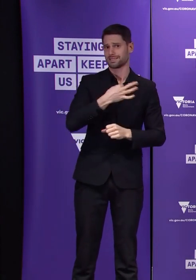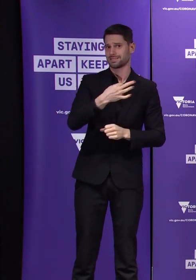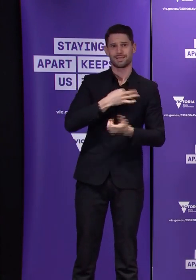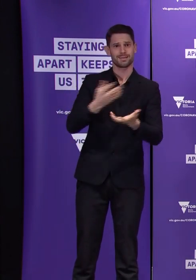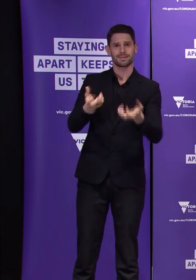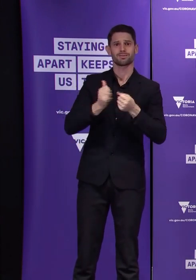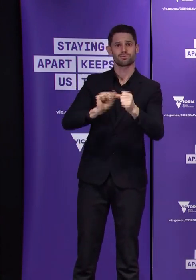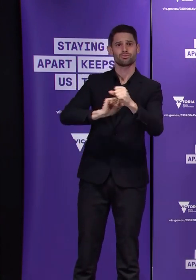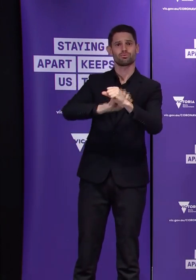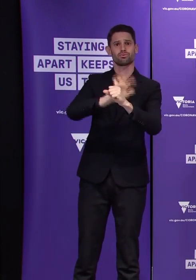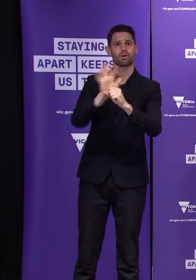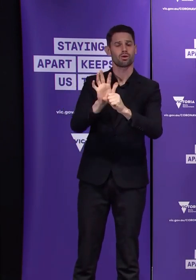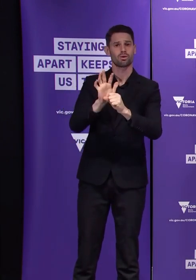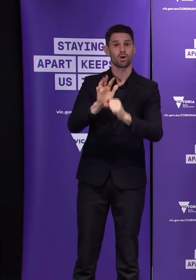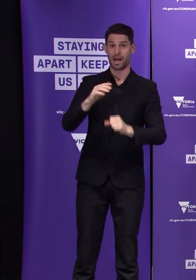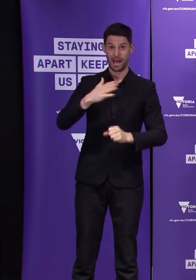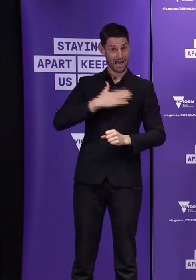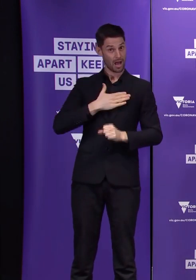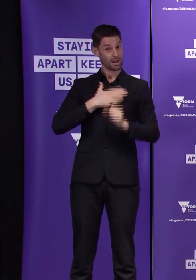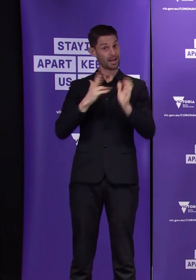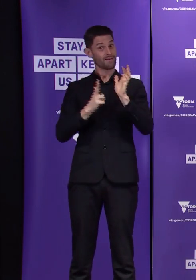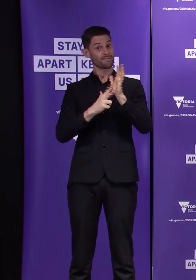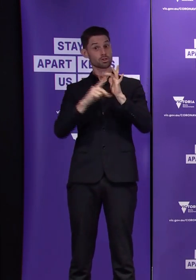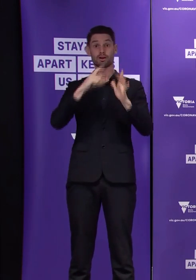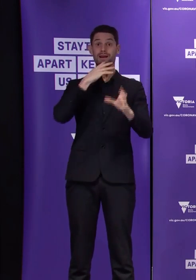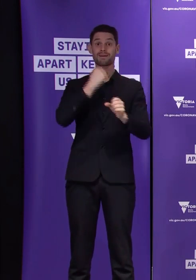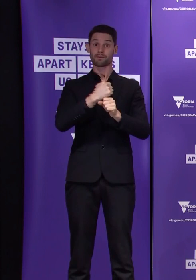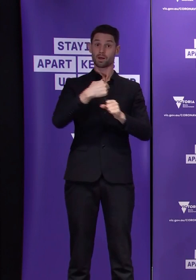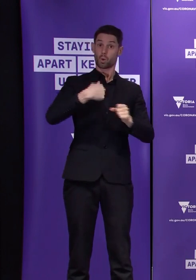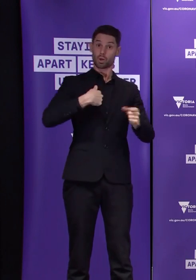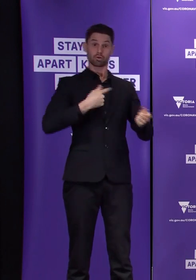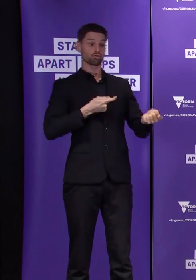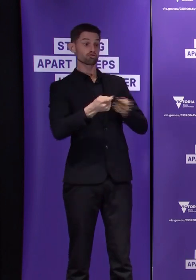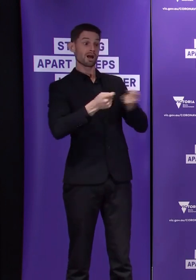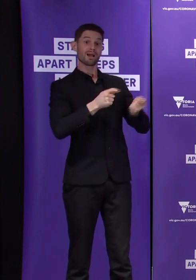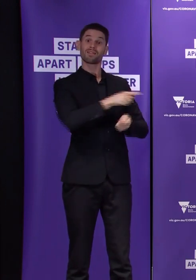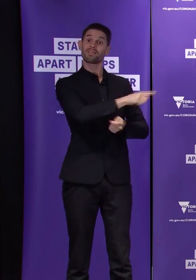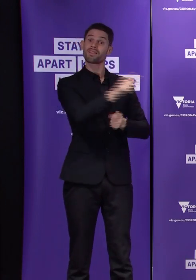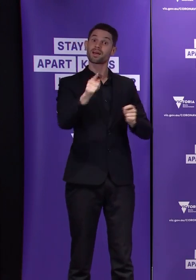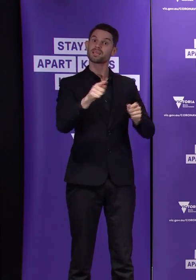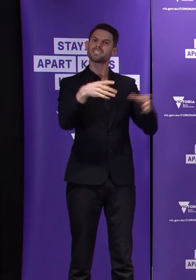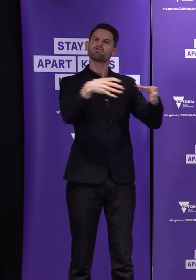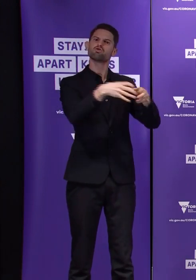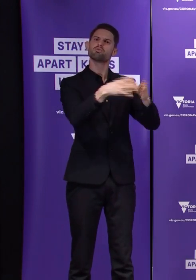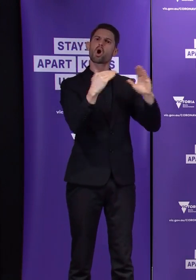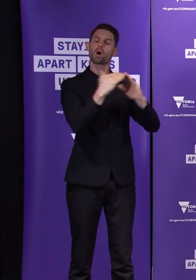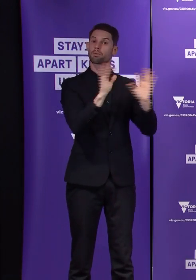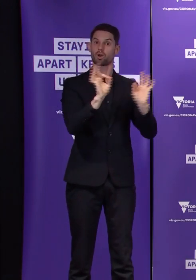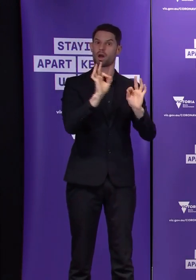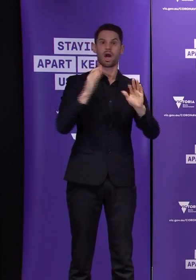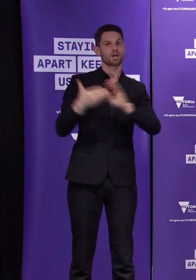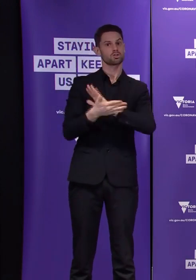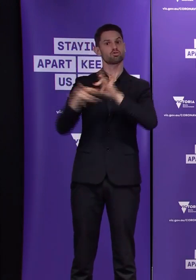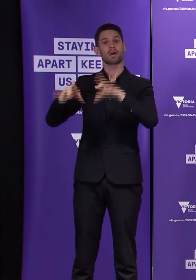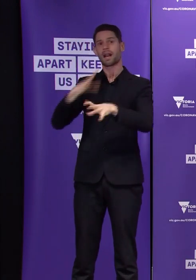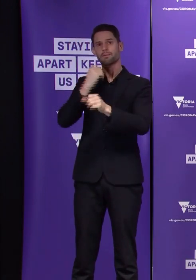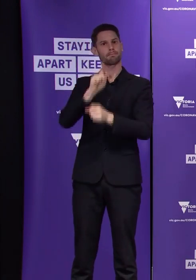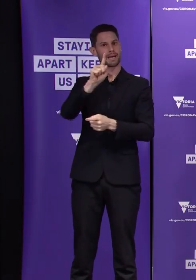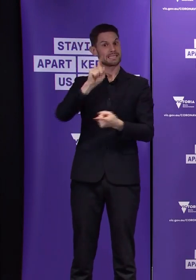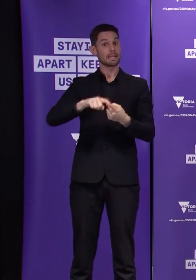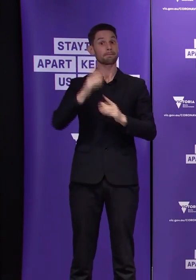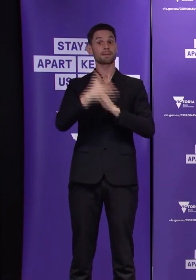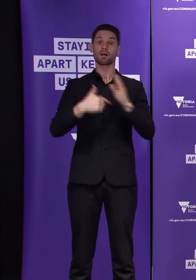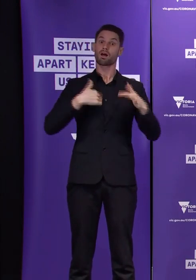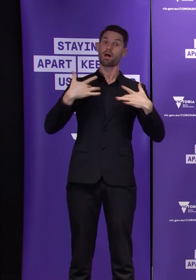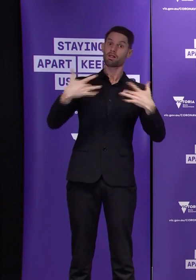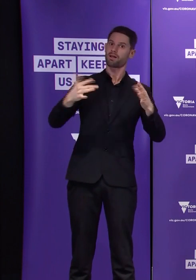necessarily funded or run by our government, but we're all in this together, and we've all got to work as a team and make sure that we've got the best response in place.